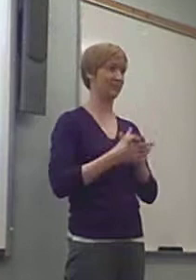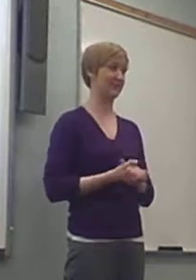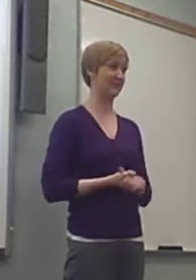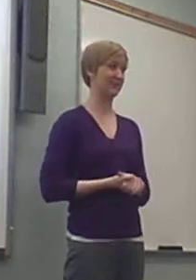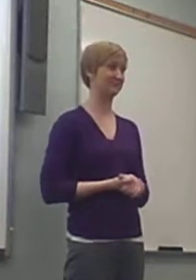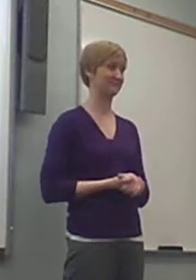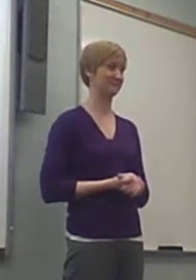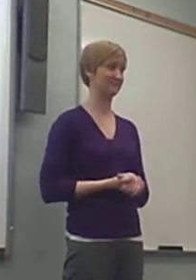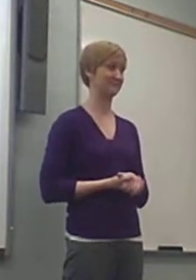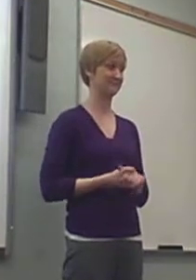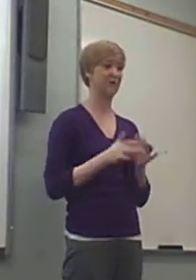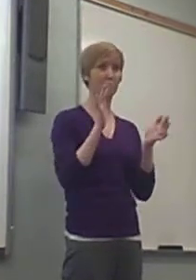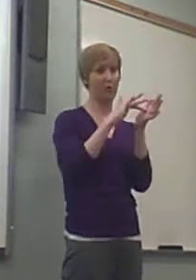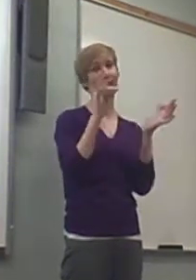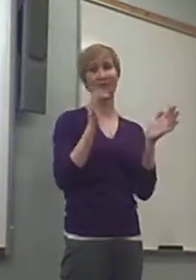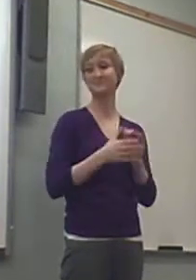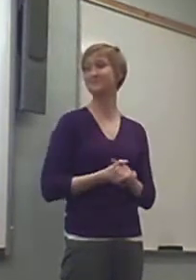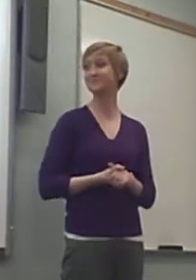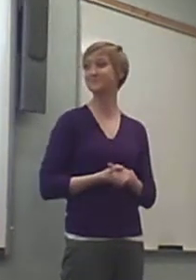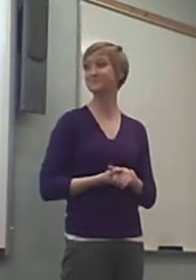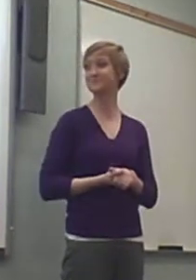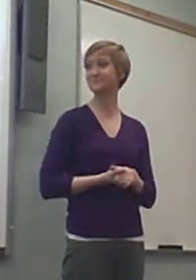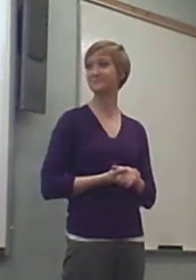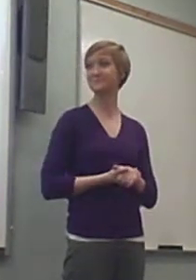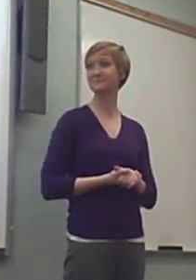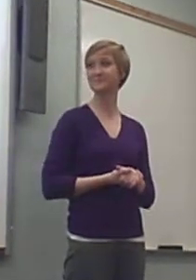we look at the translation.